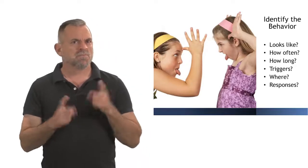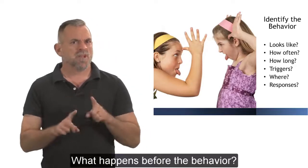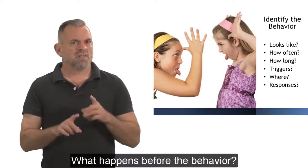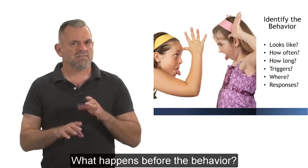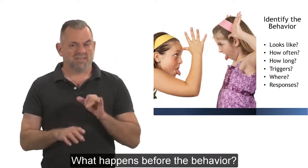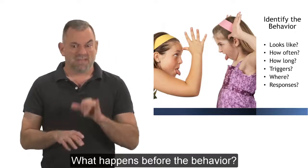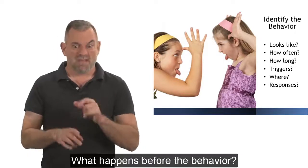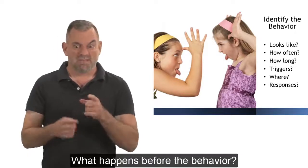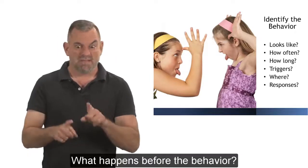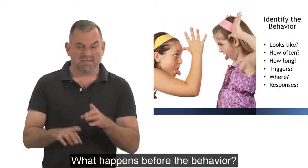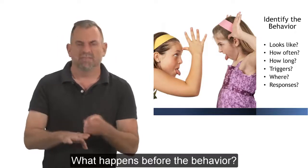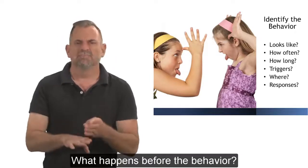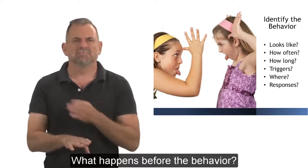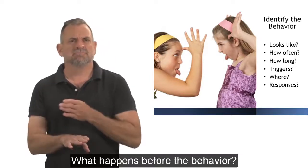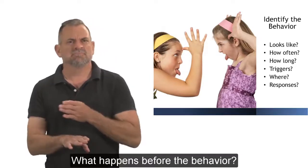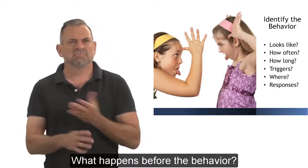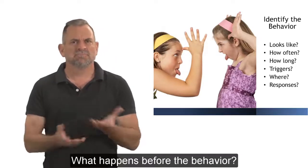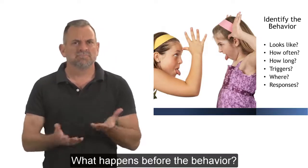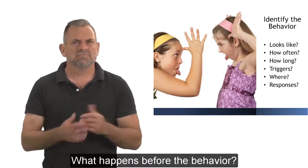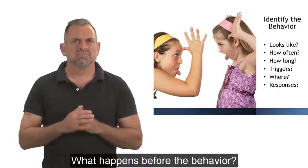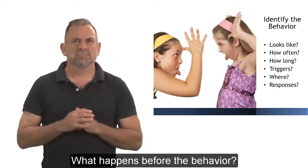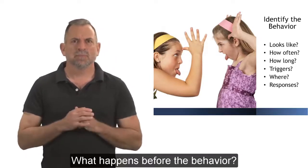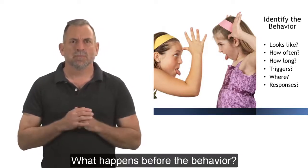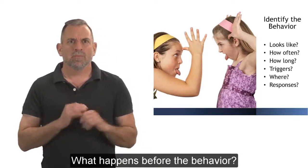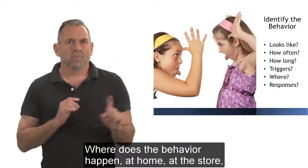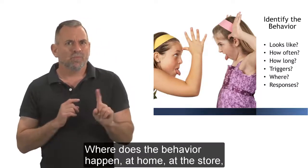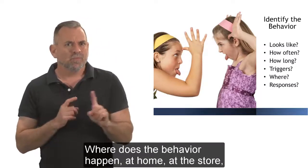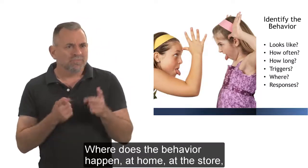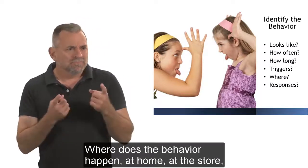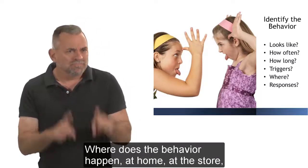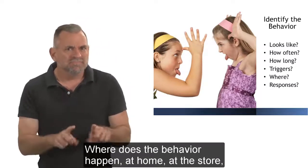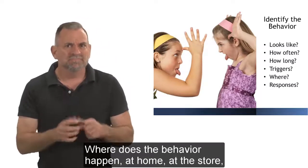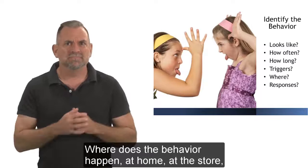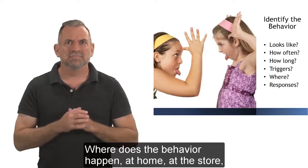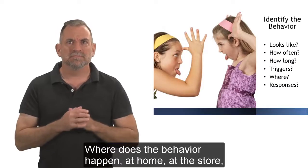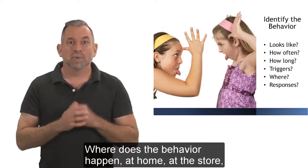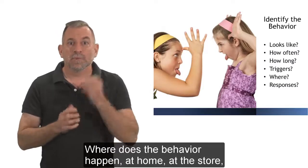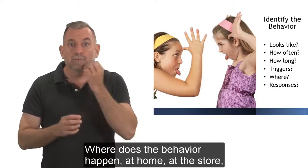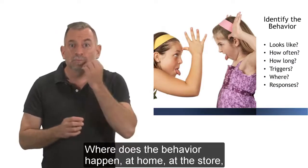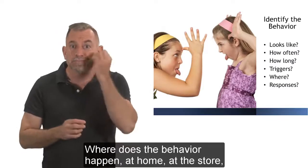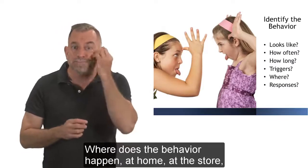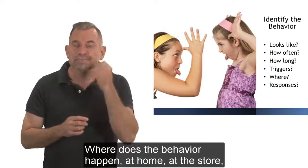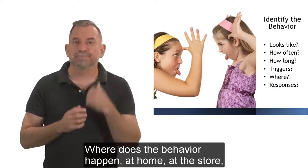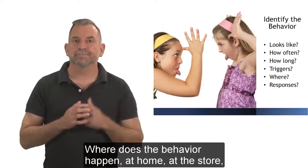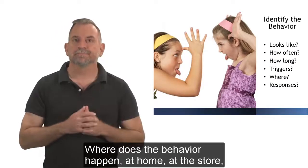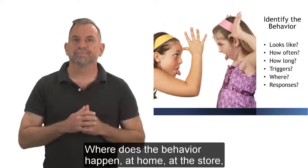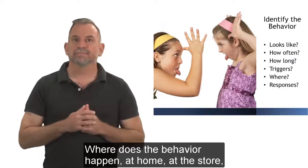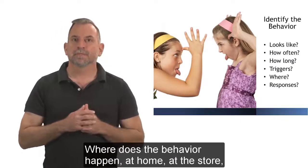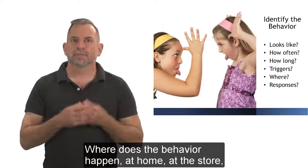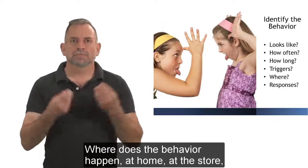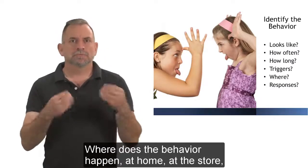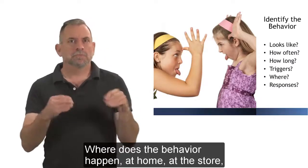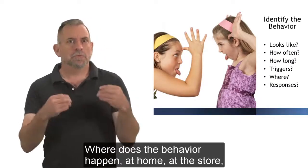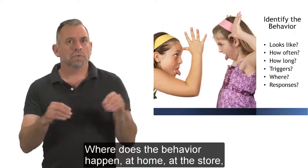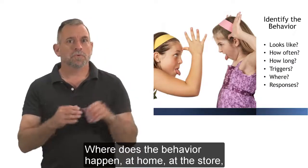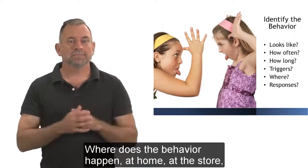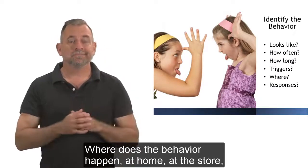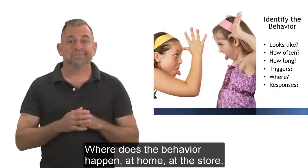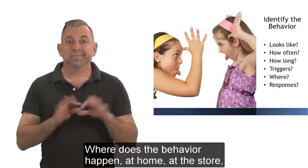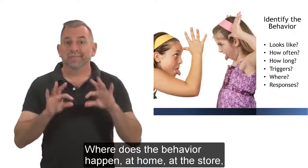What happens before the behavior? Where does the behavior happen? At home, at the store, at